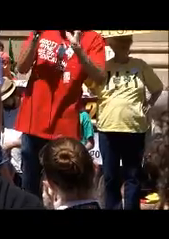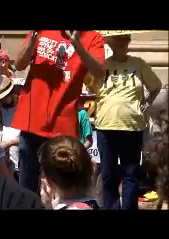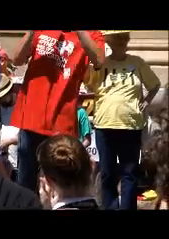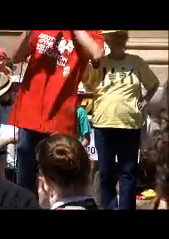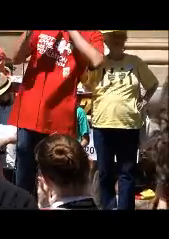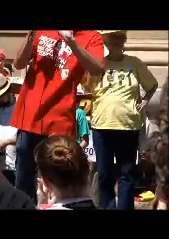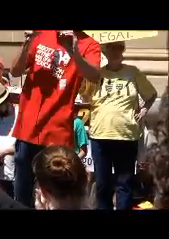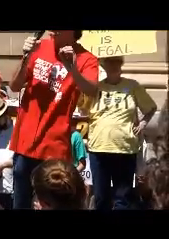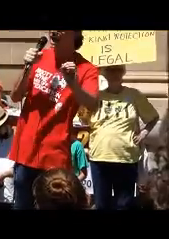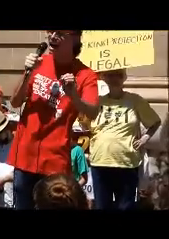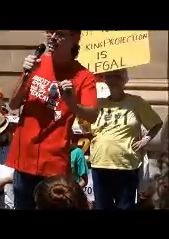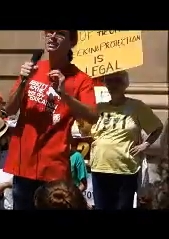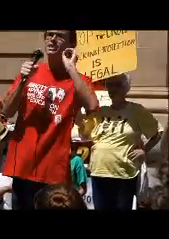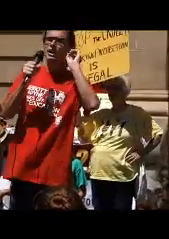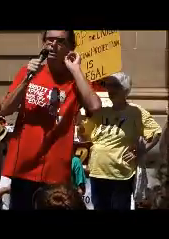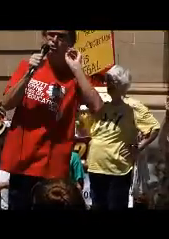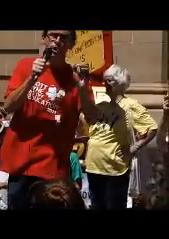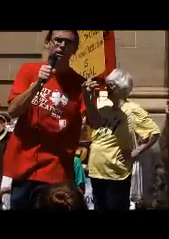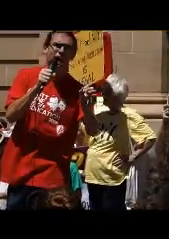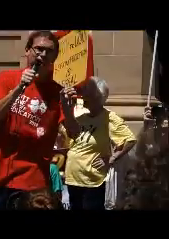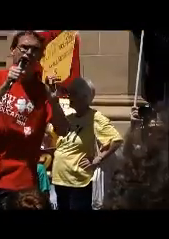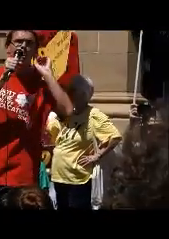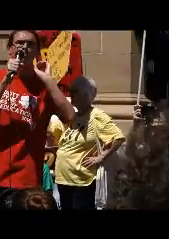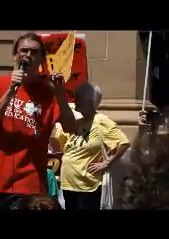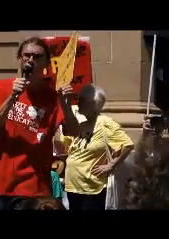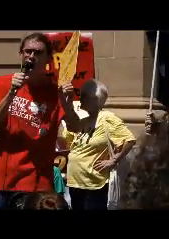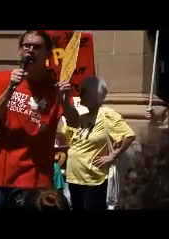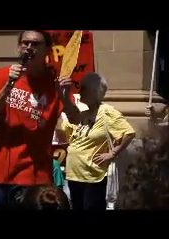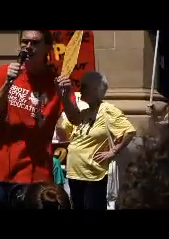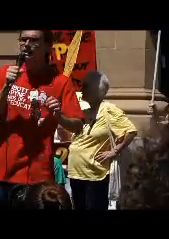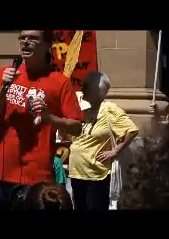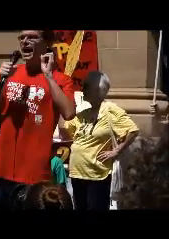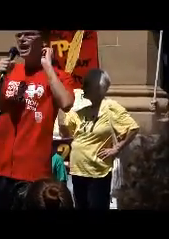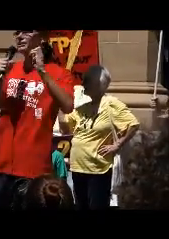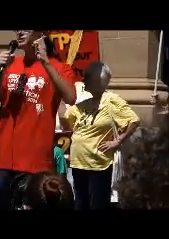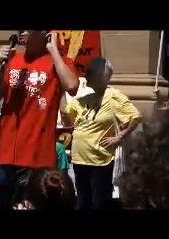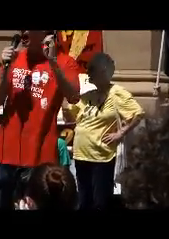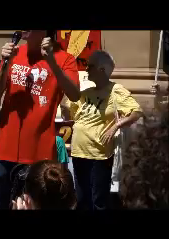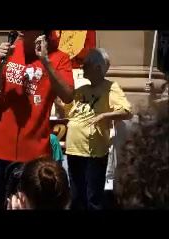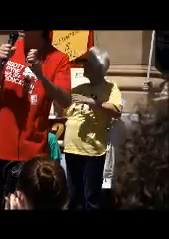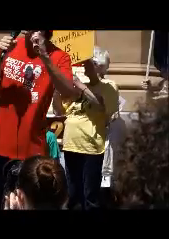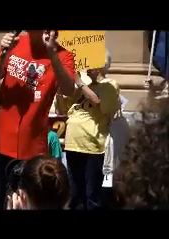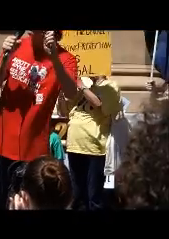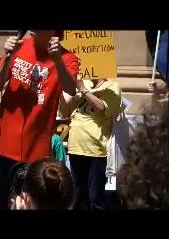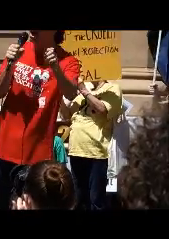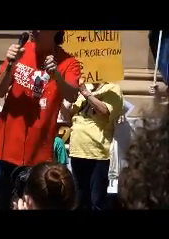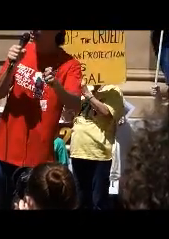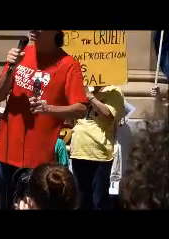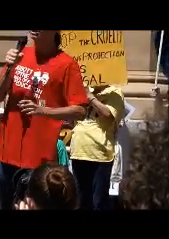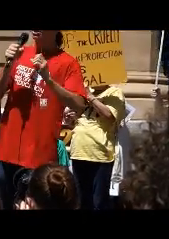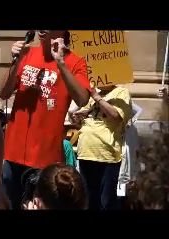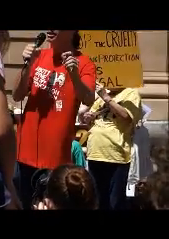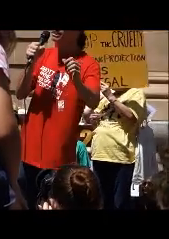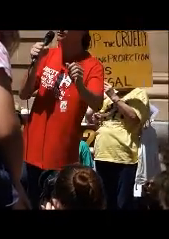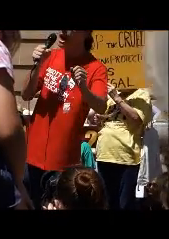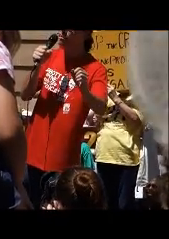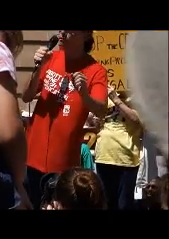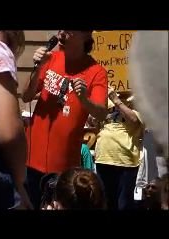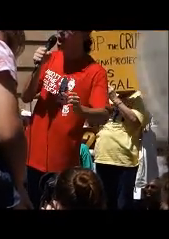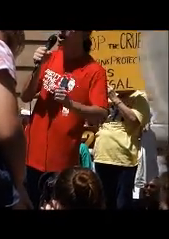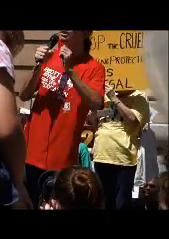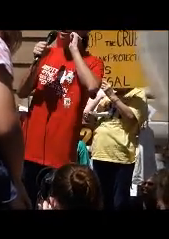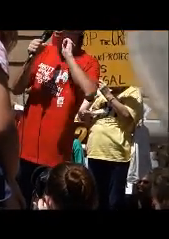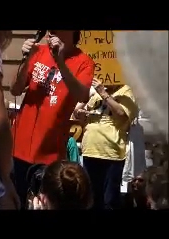stand against these disgusting cuts that discriminate against the poor, and fight back against this government. Students have